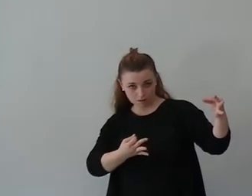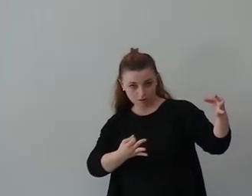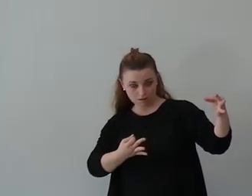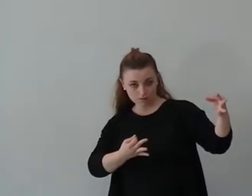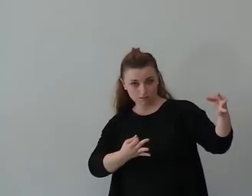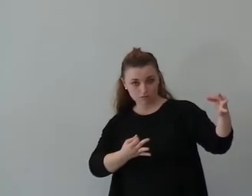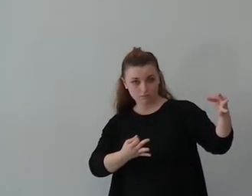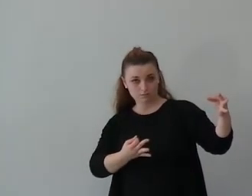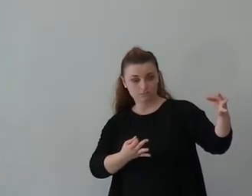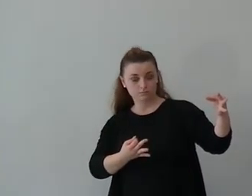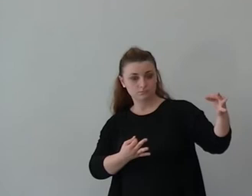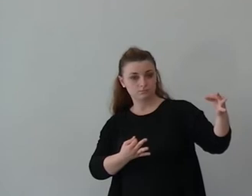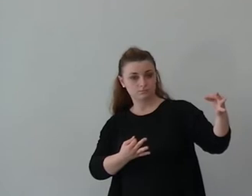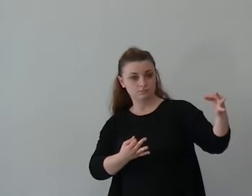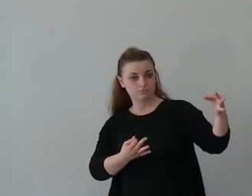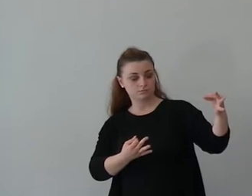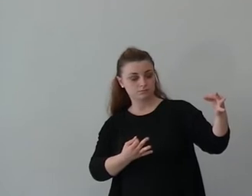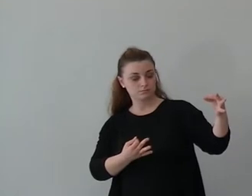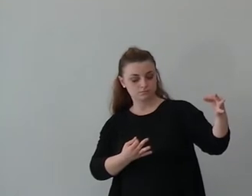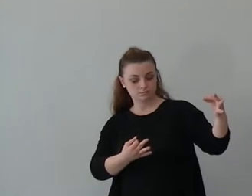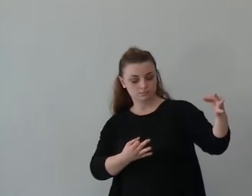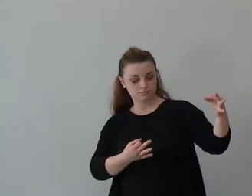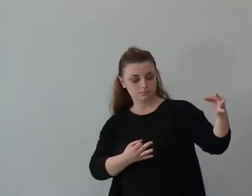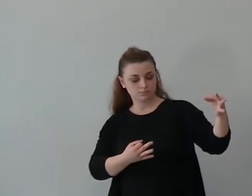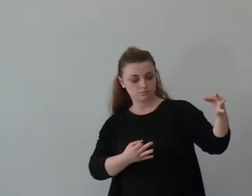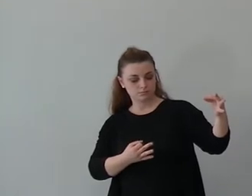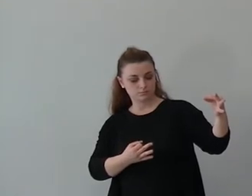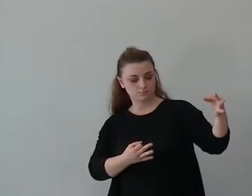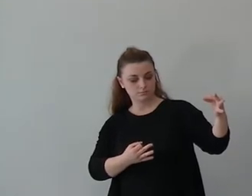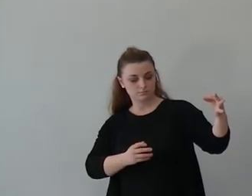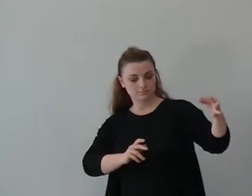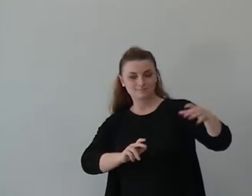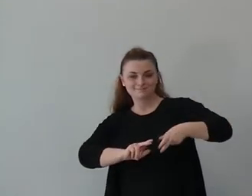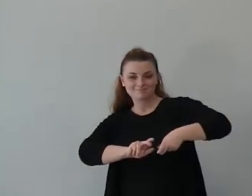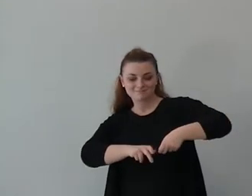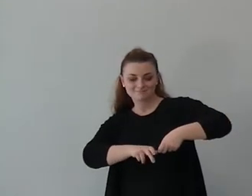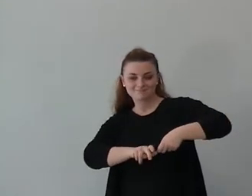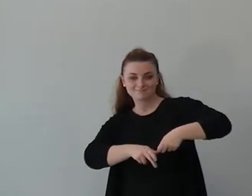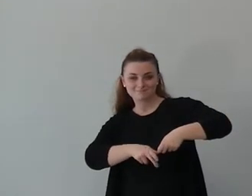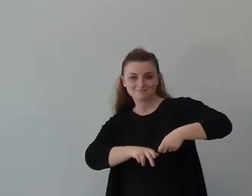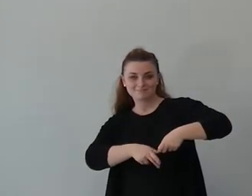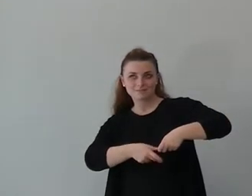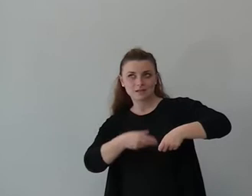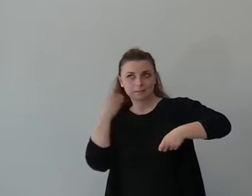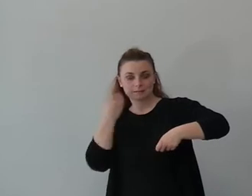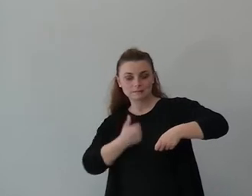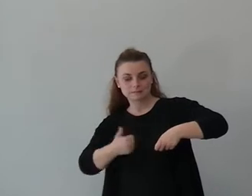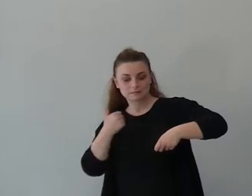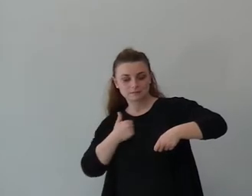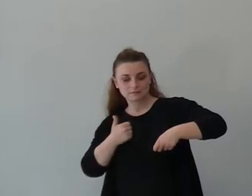it, you're not sure if there's lead inside or not. Prima di affilarlo, non sei sicuro se c'è dentro